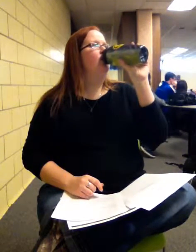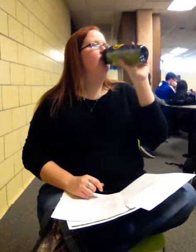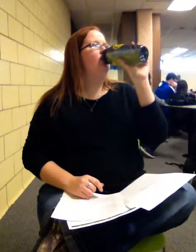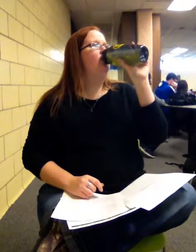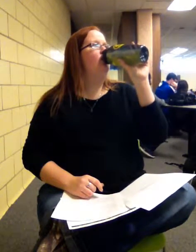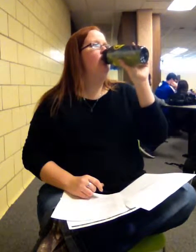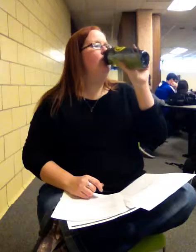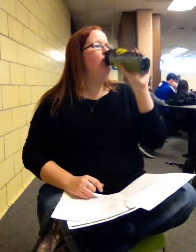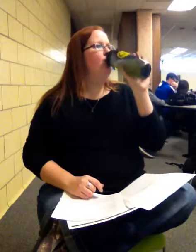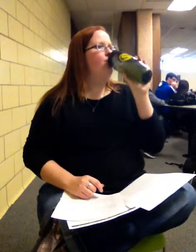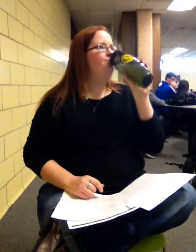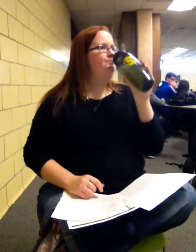Okay. Thank you.